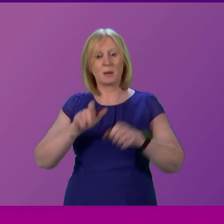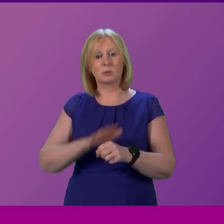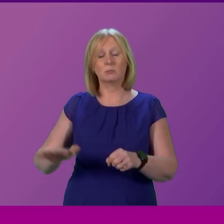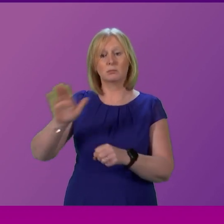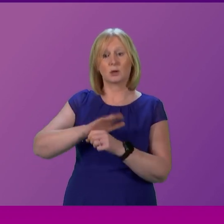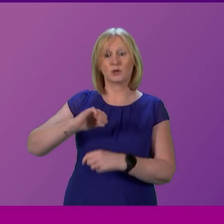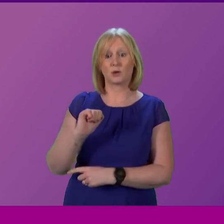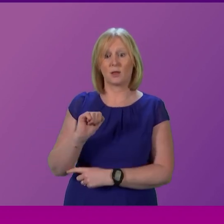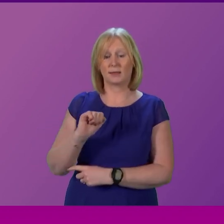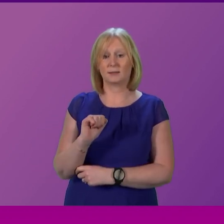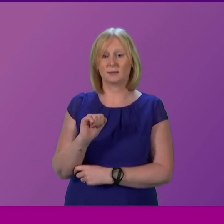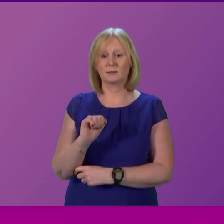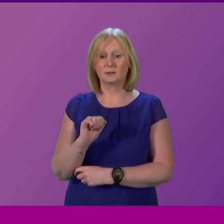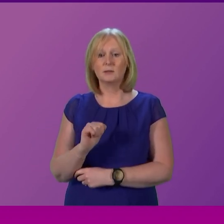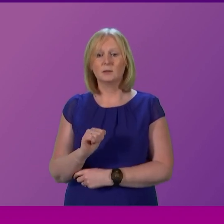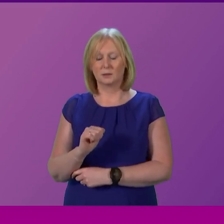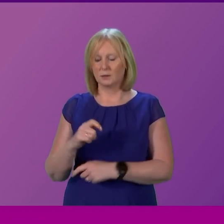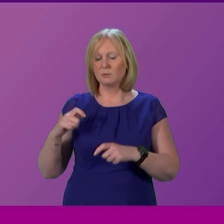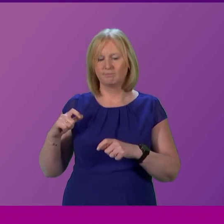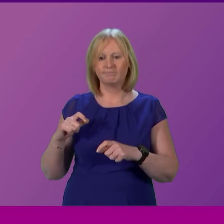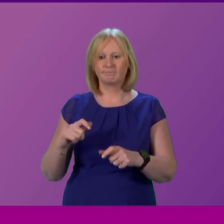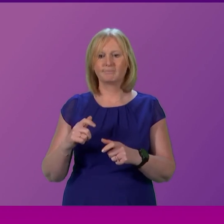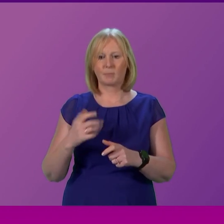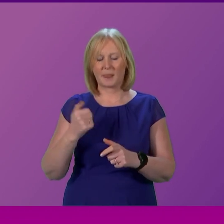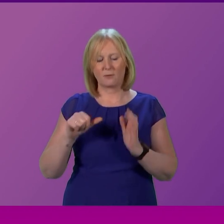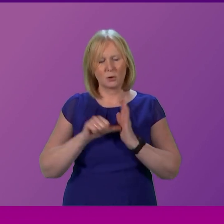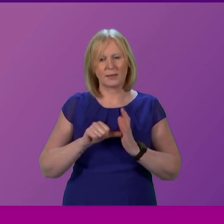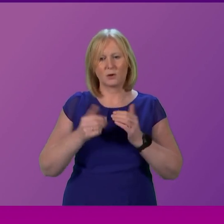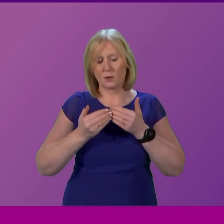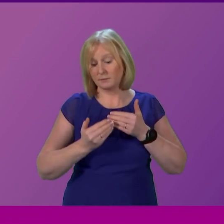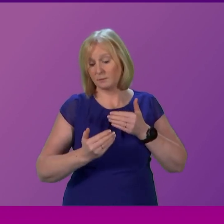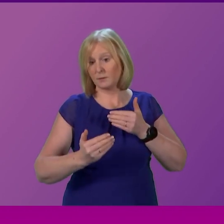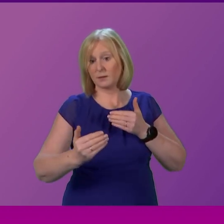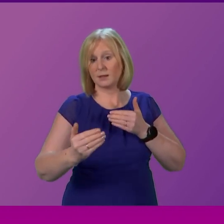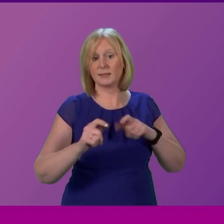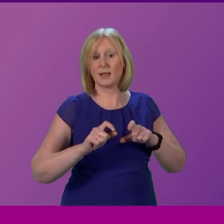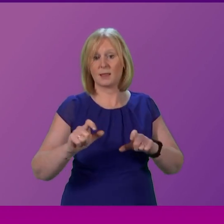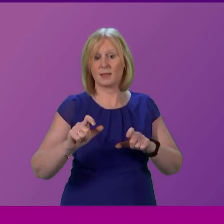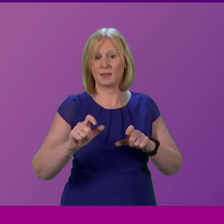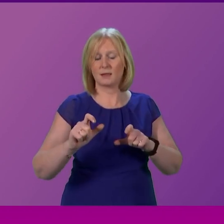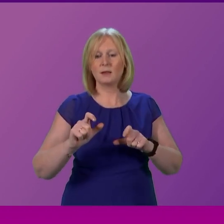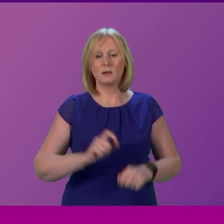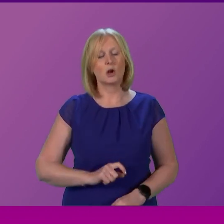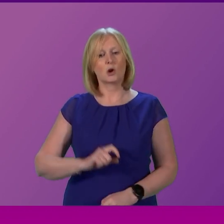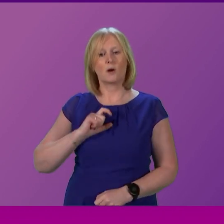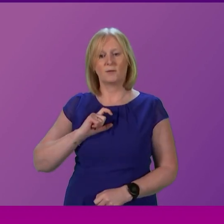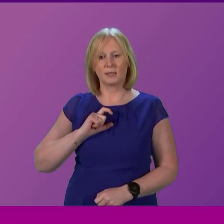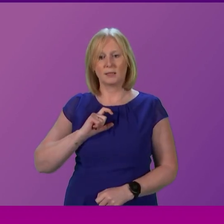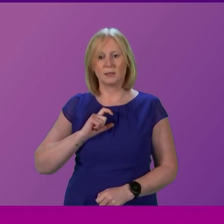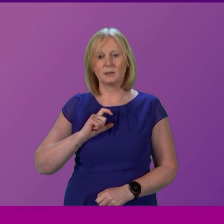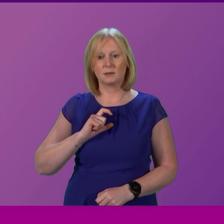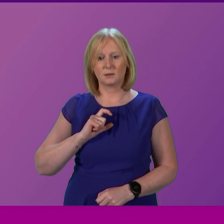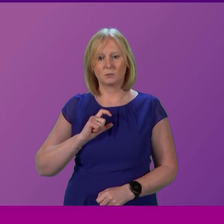this country. Whilst we face an extremely difficult period ahead, I remain confident that with the combined effort of our